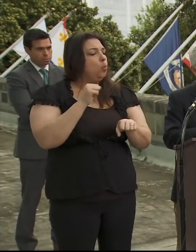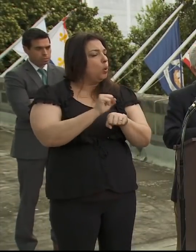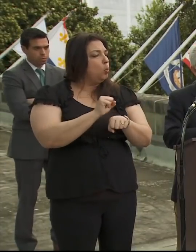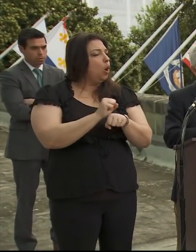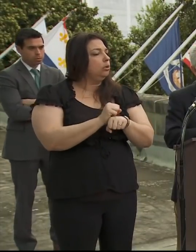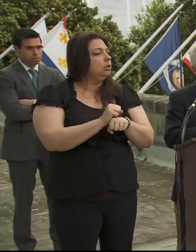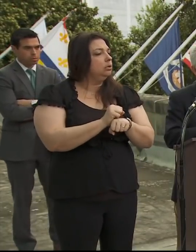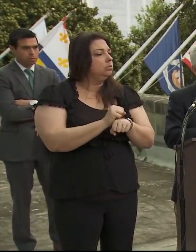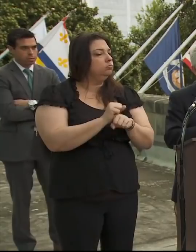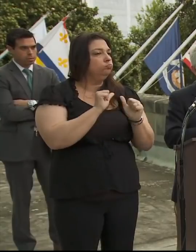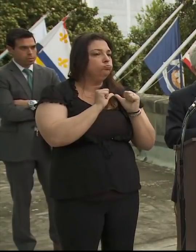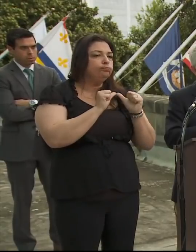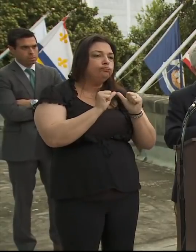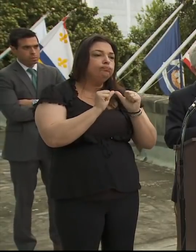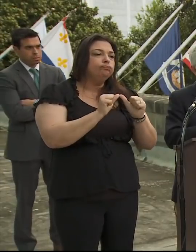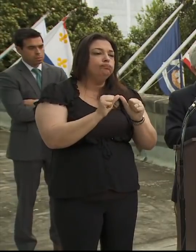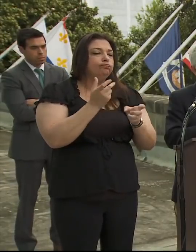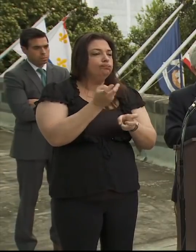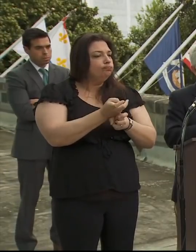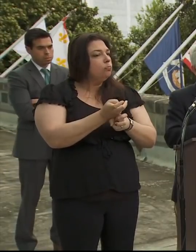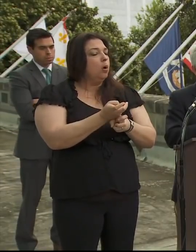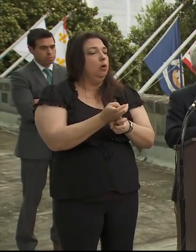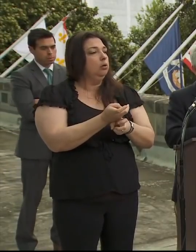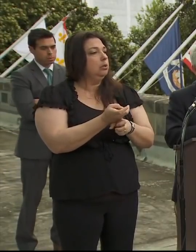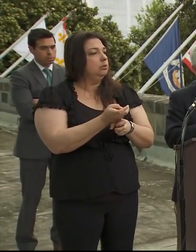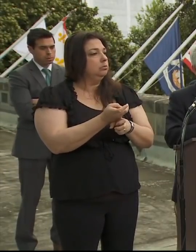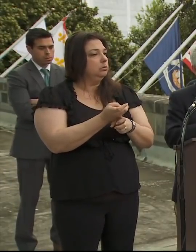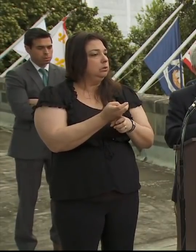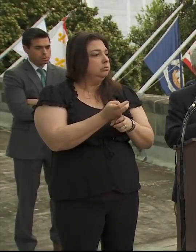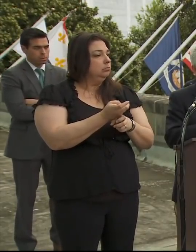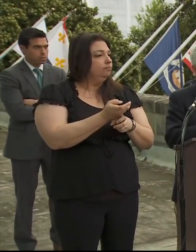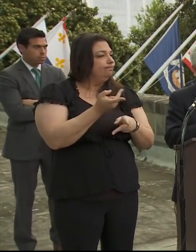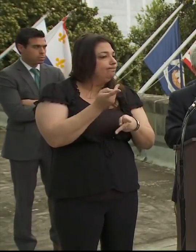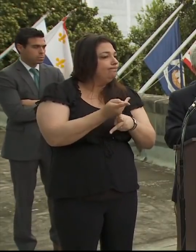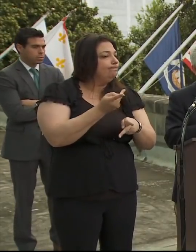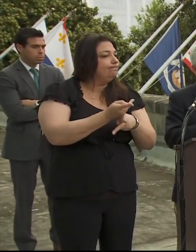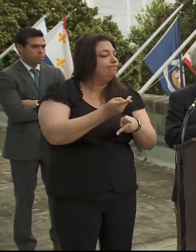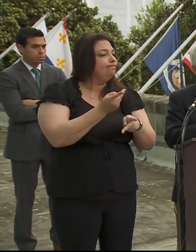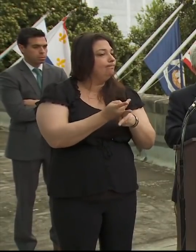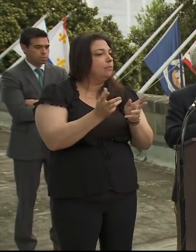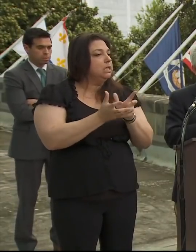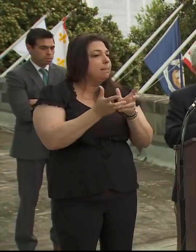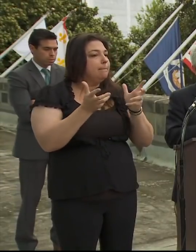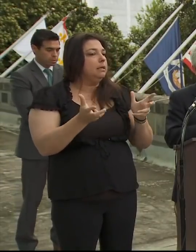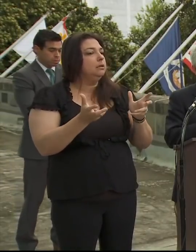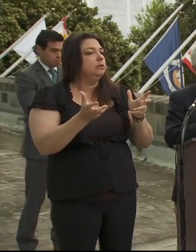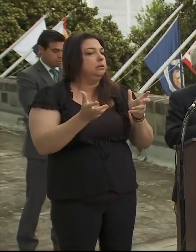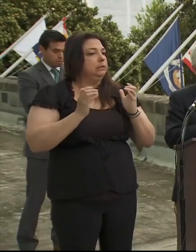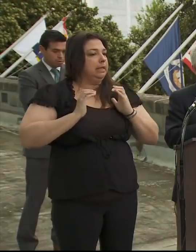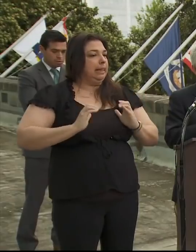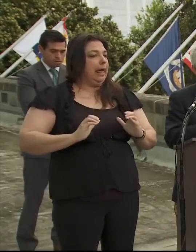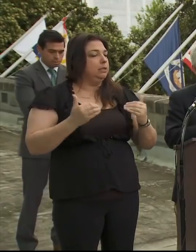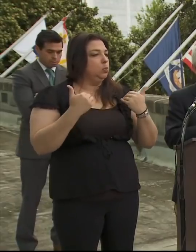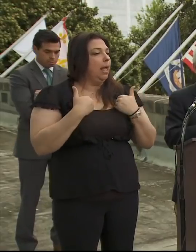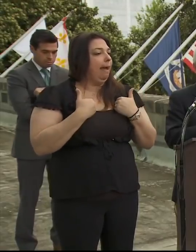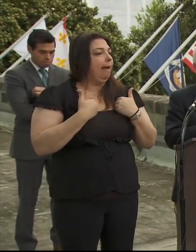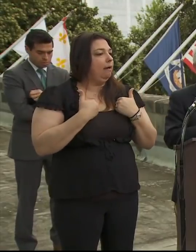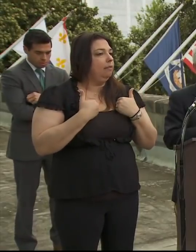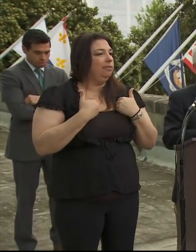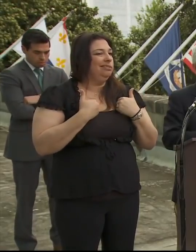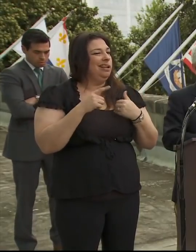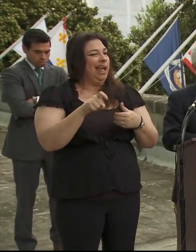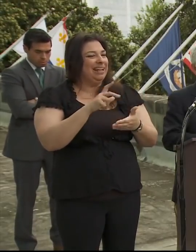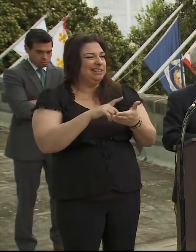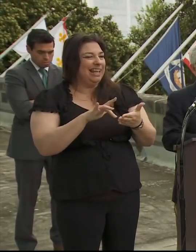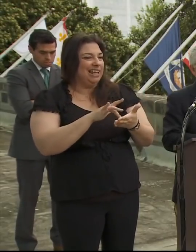working diligently to try to maintain as many of the clients that we have that had to